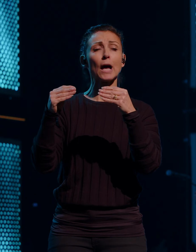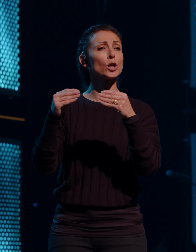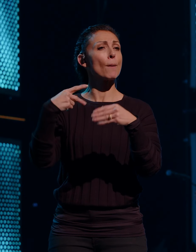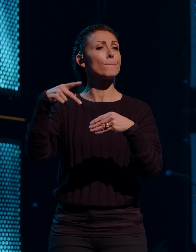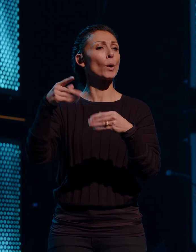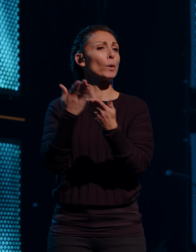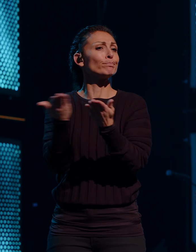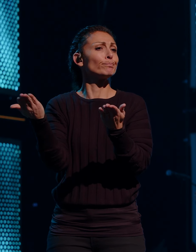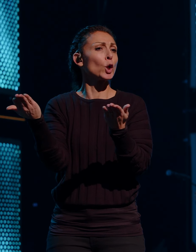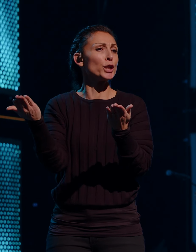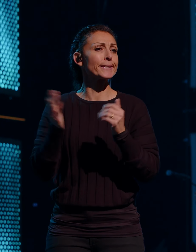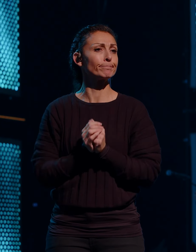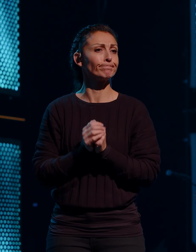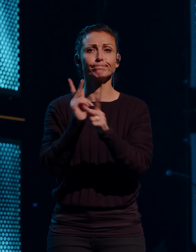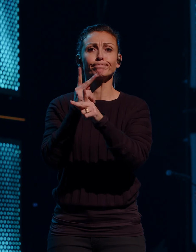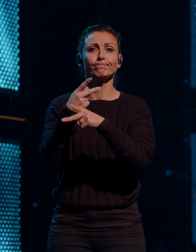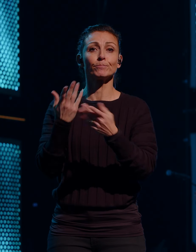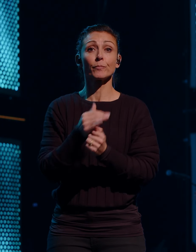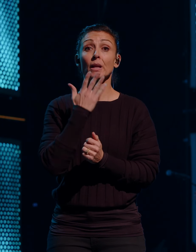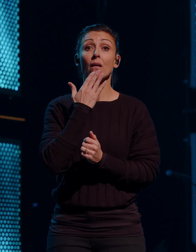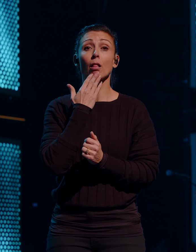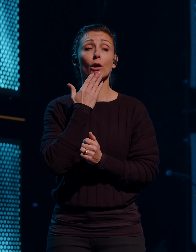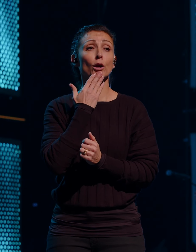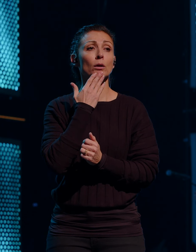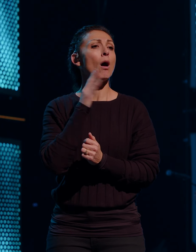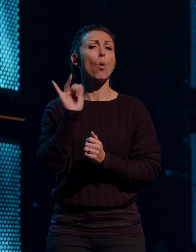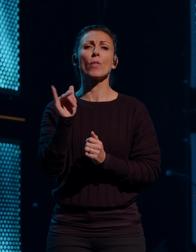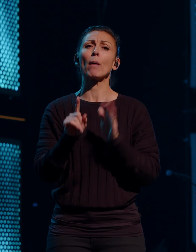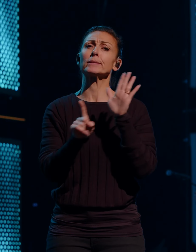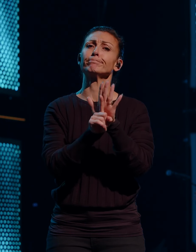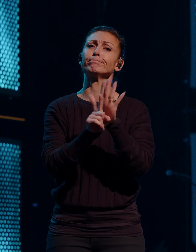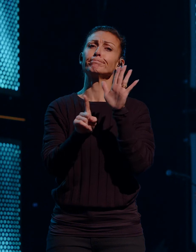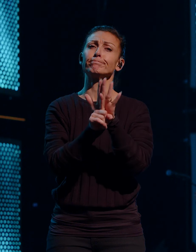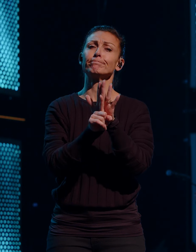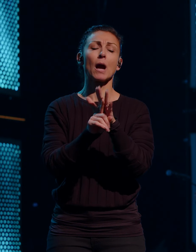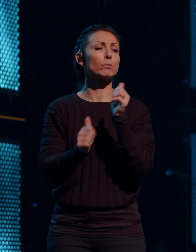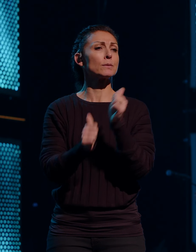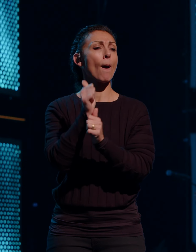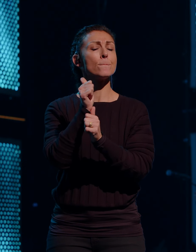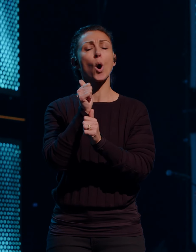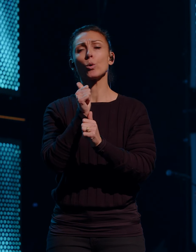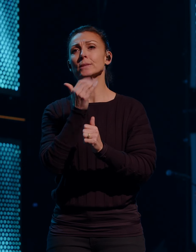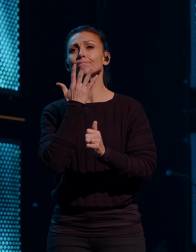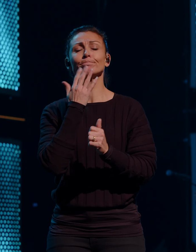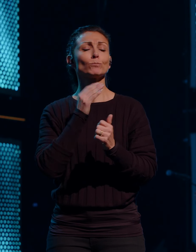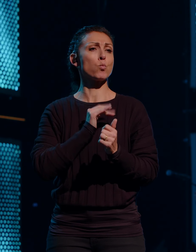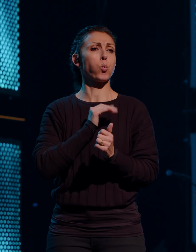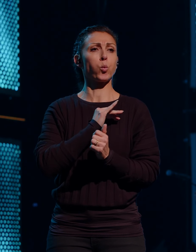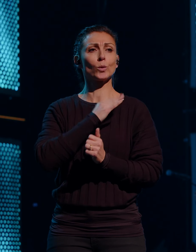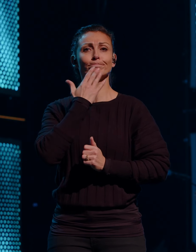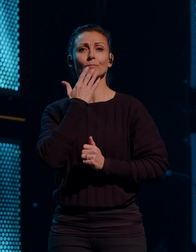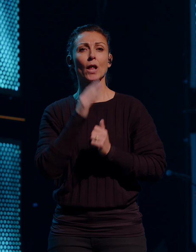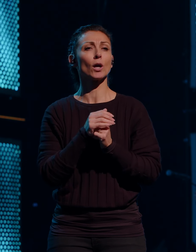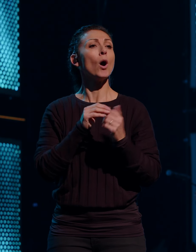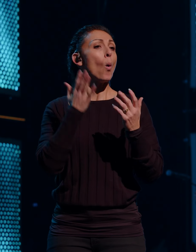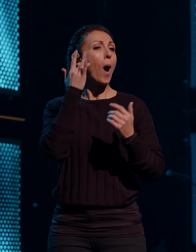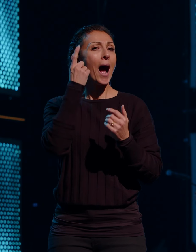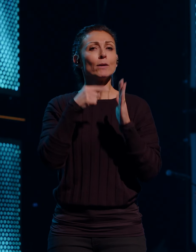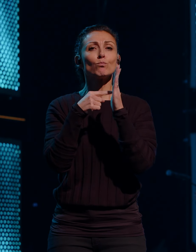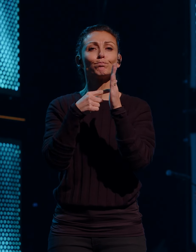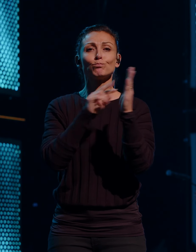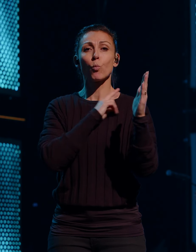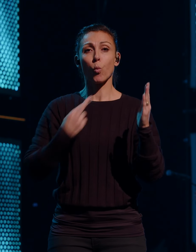goods. That color was very trendy. It was the best color. It's a color of royalty. So even when you think